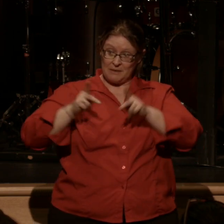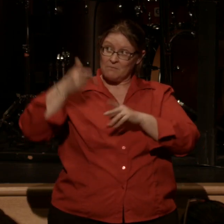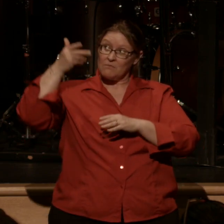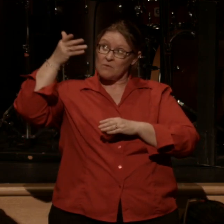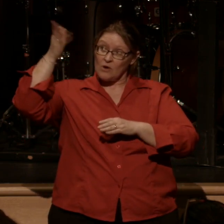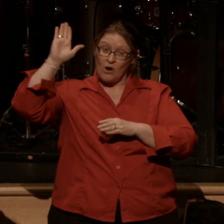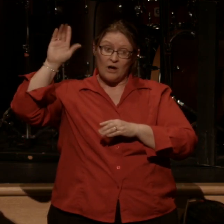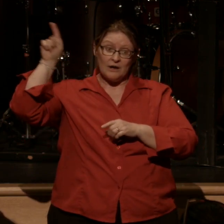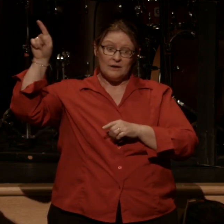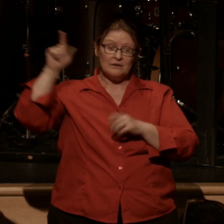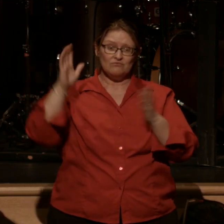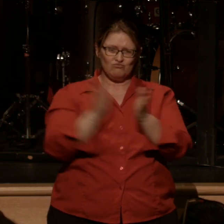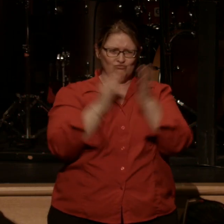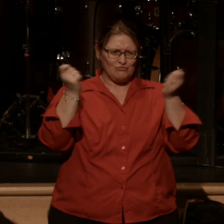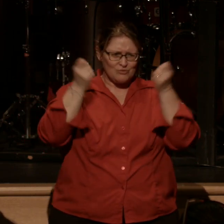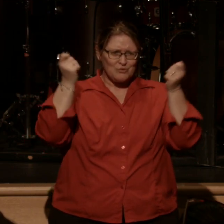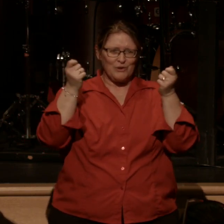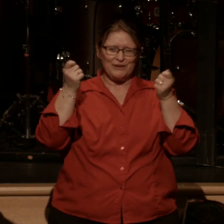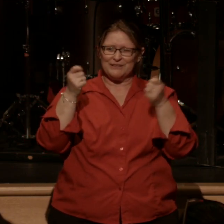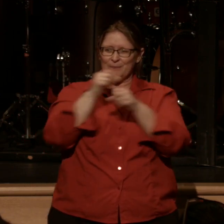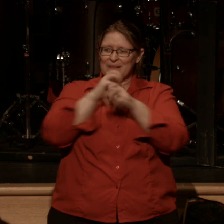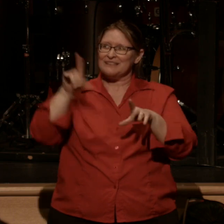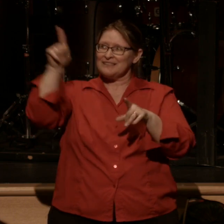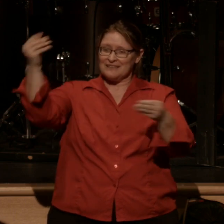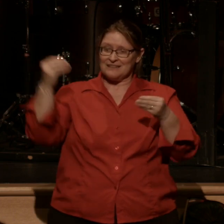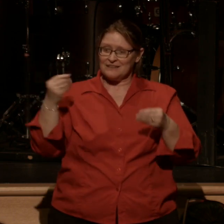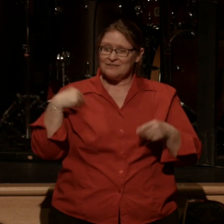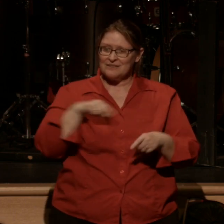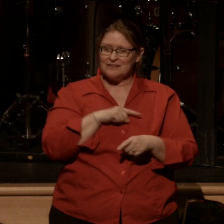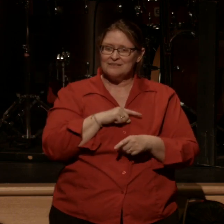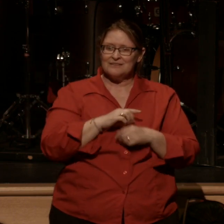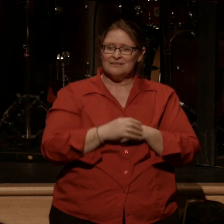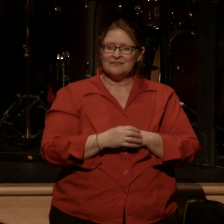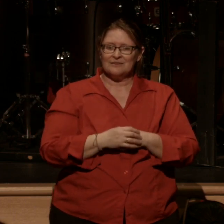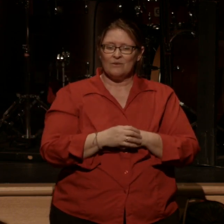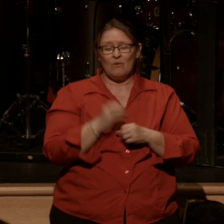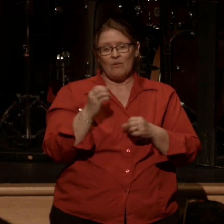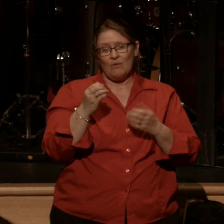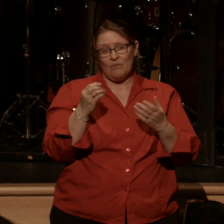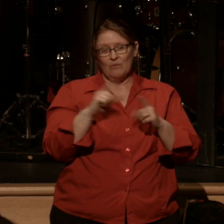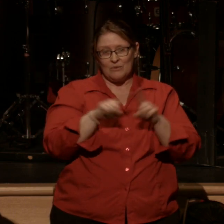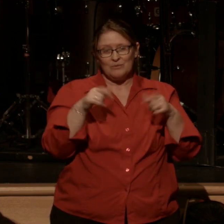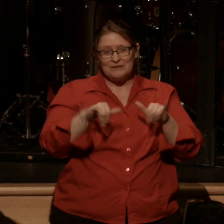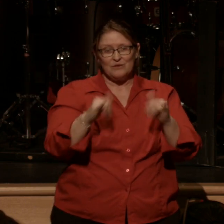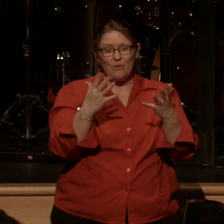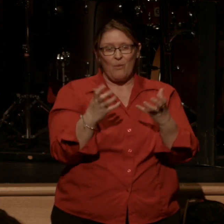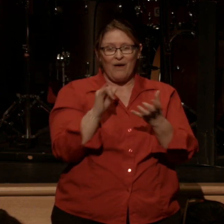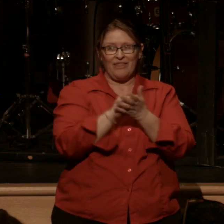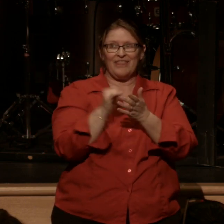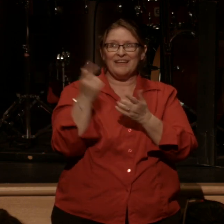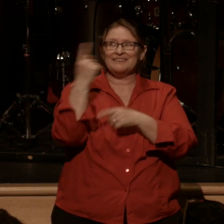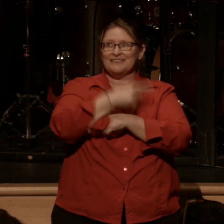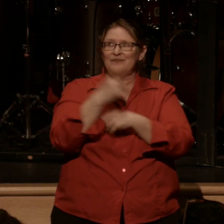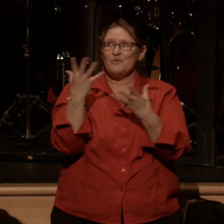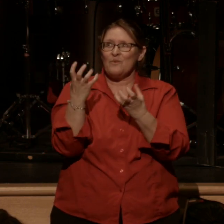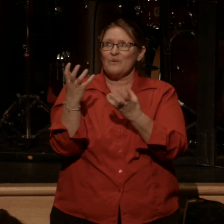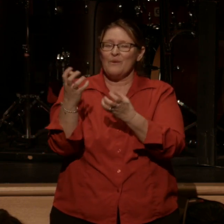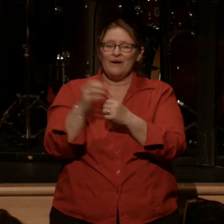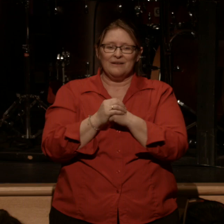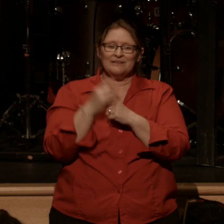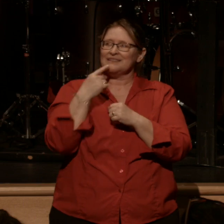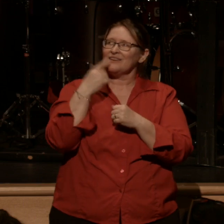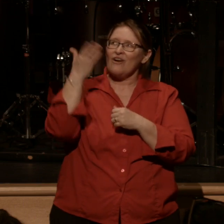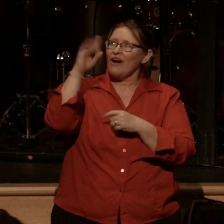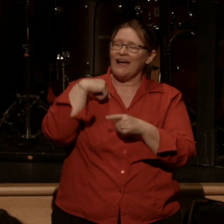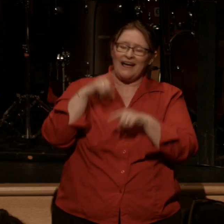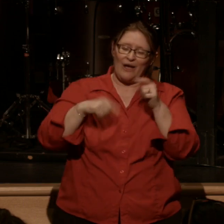of God. We rejoice in the blessings that God gives. But we still long for that day. We say, God,